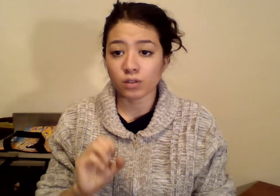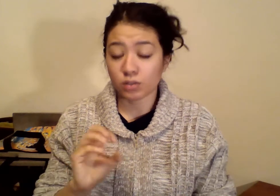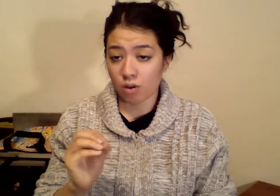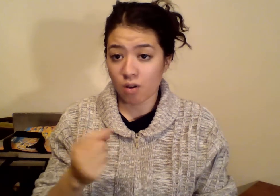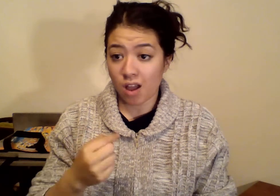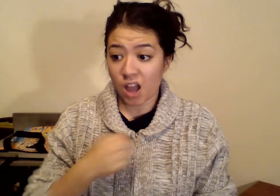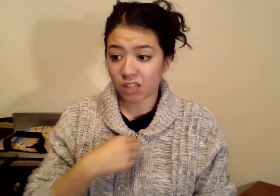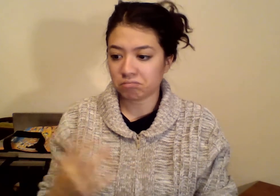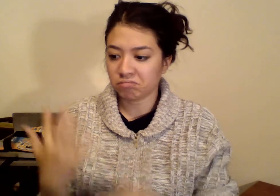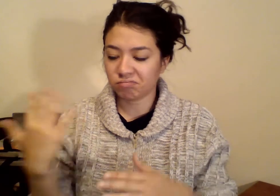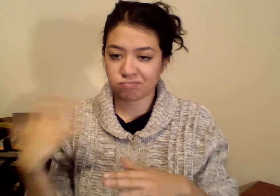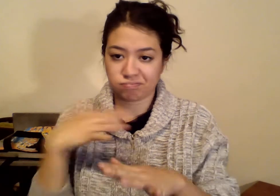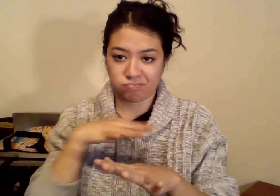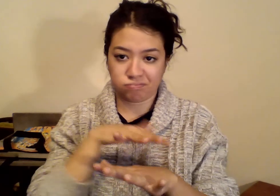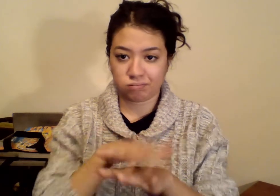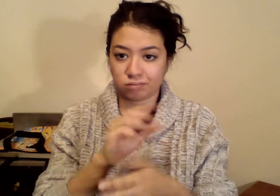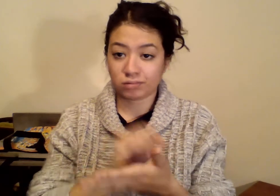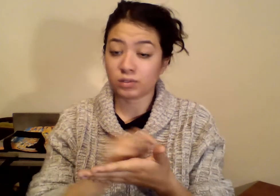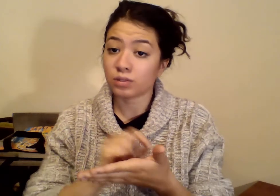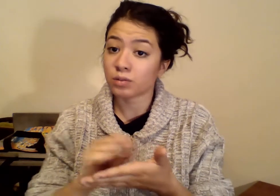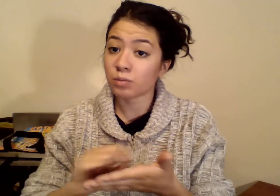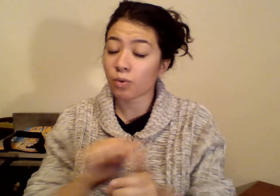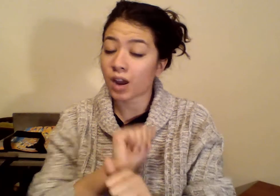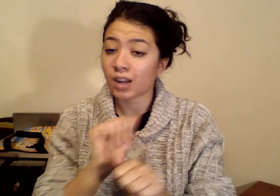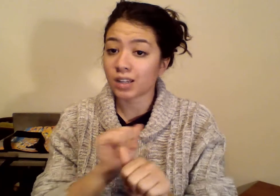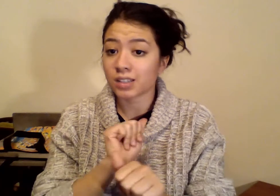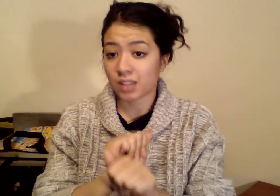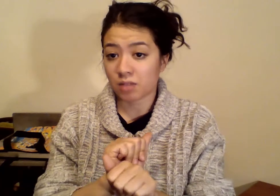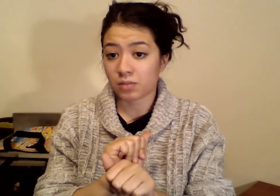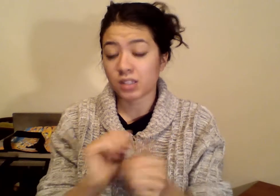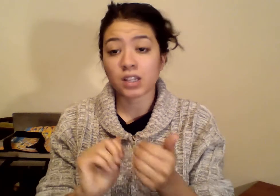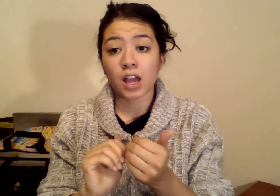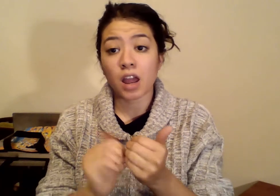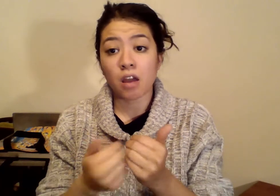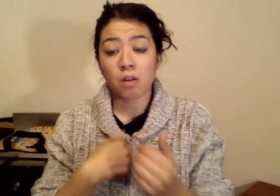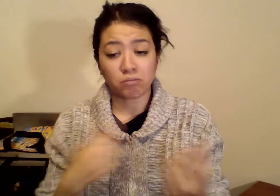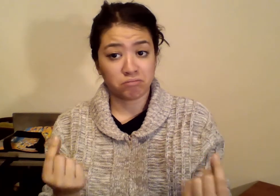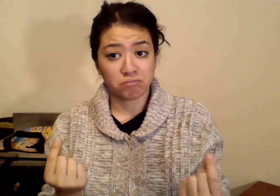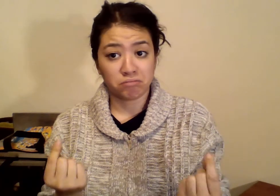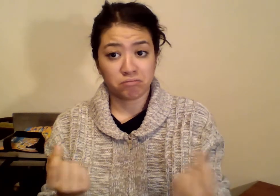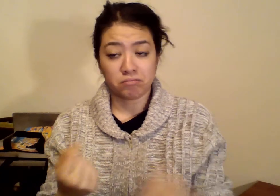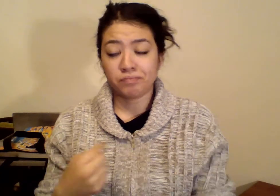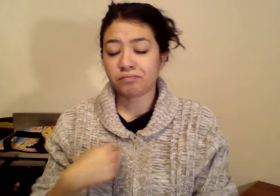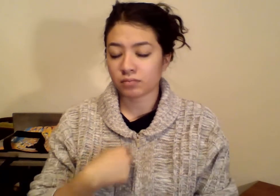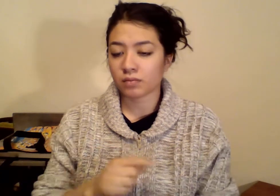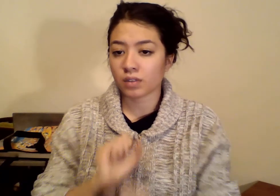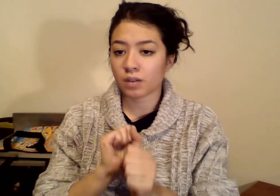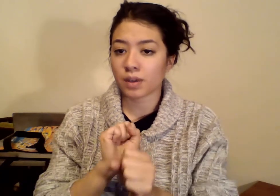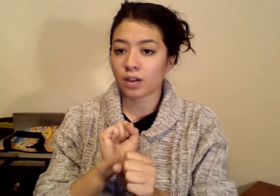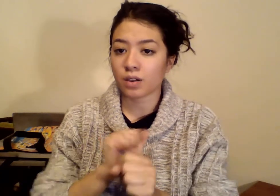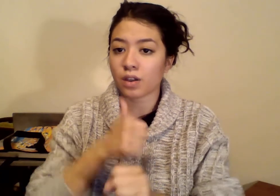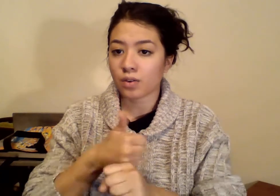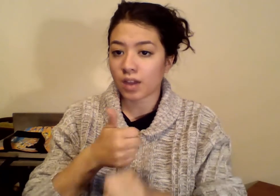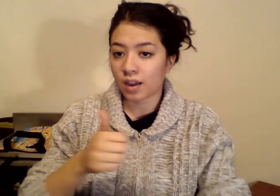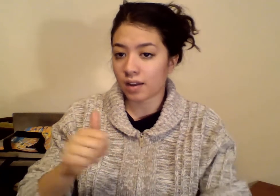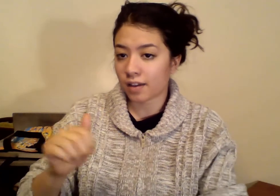by creating some mini research projects. And one of these research projects is to have students read something